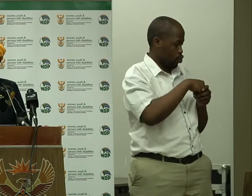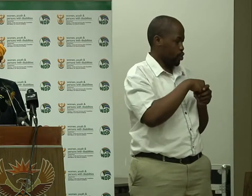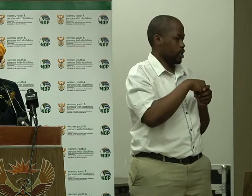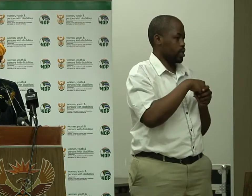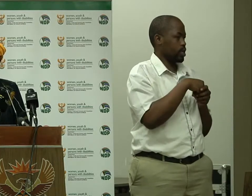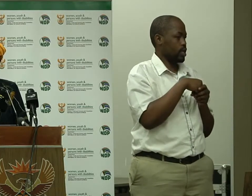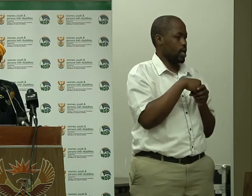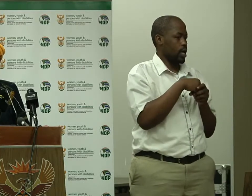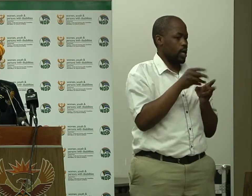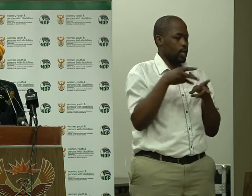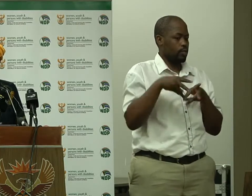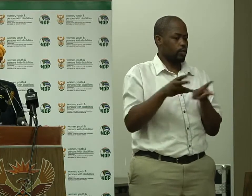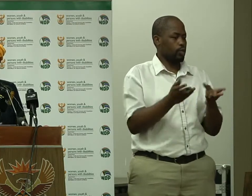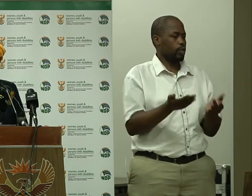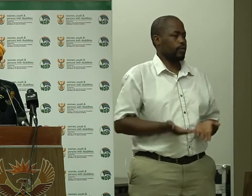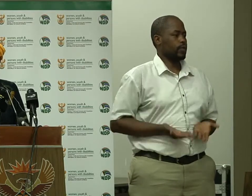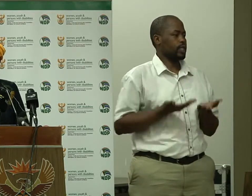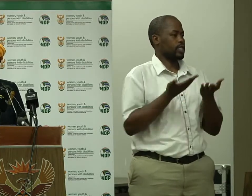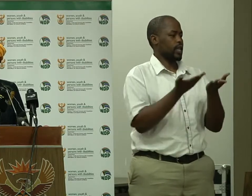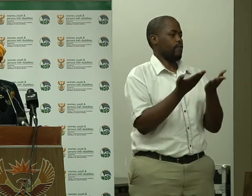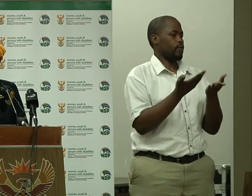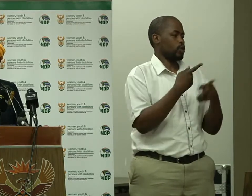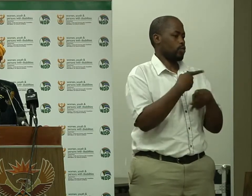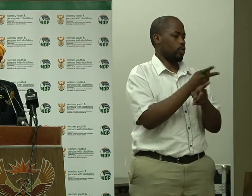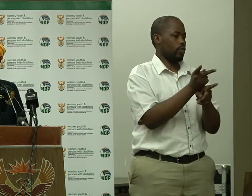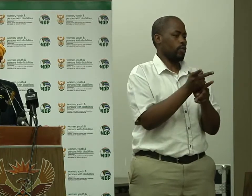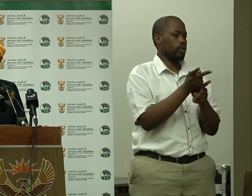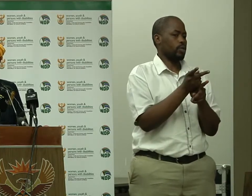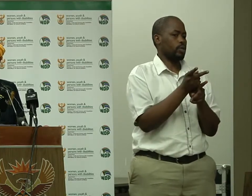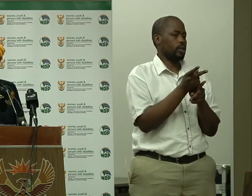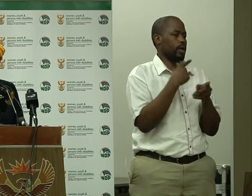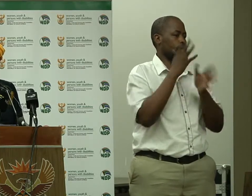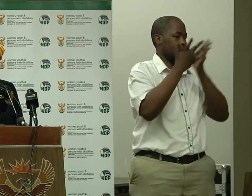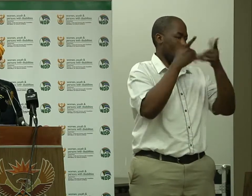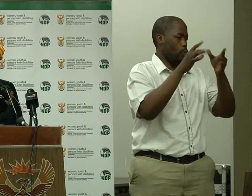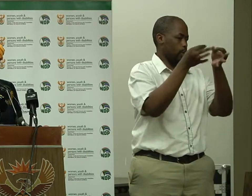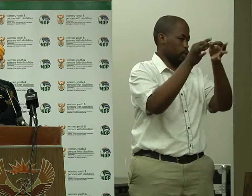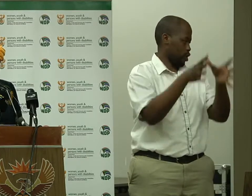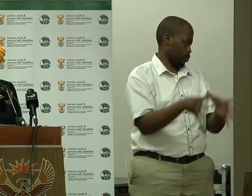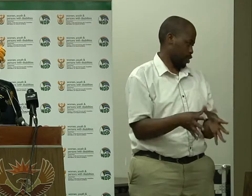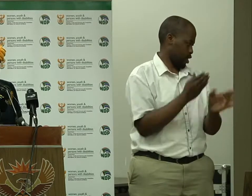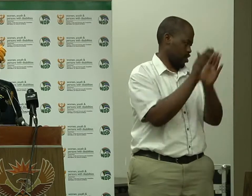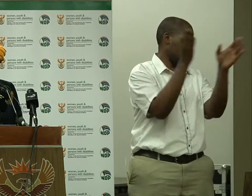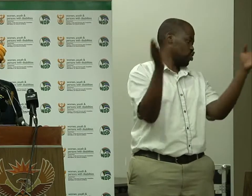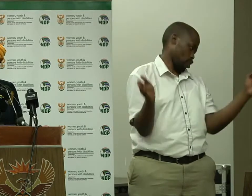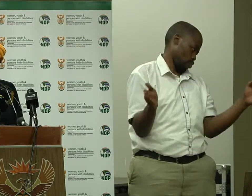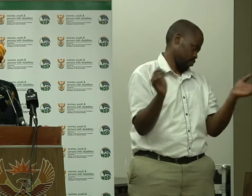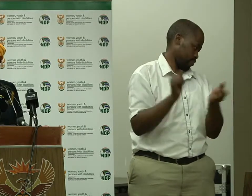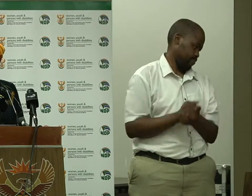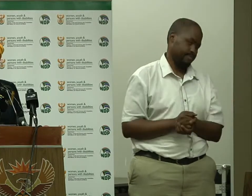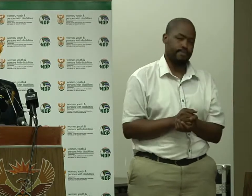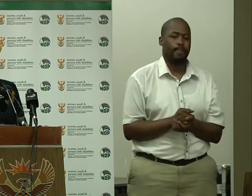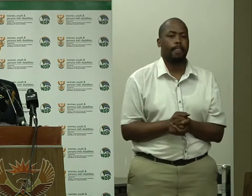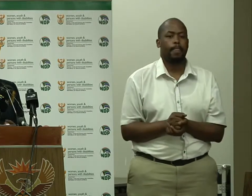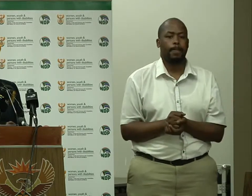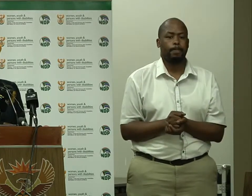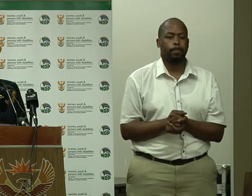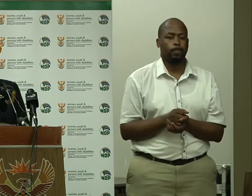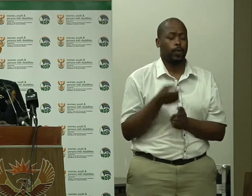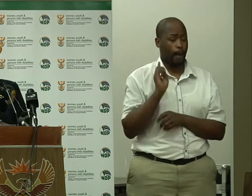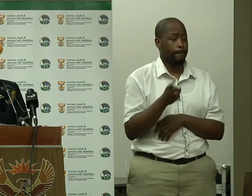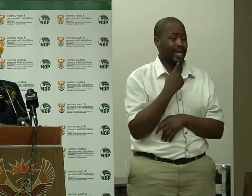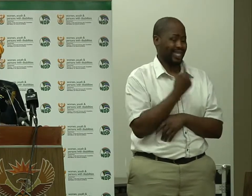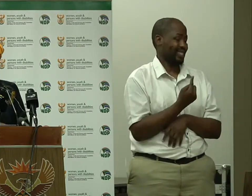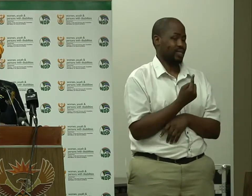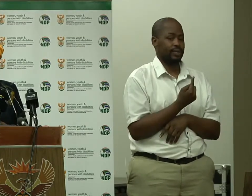type of services provided by Cecil interpreters in general. And I must